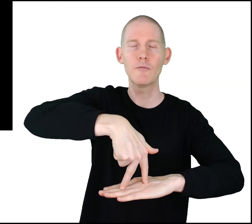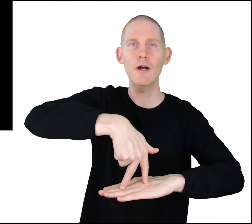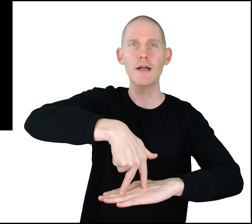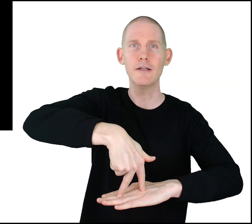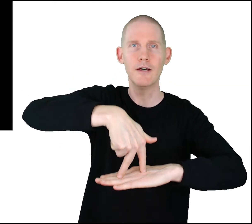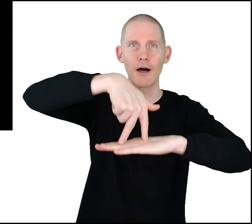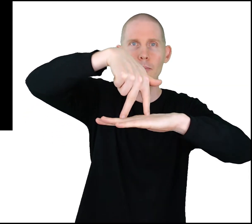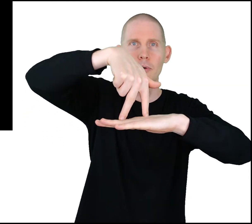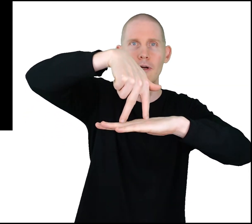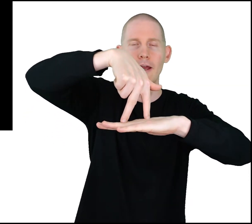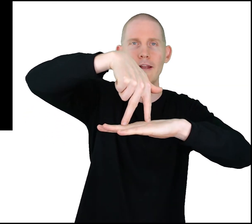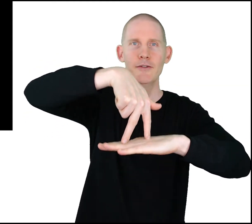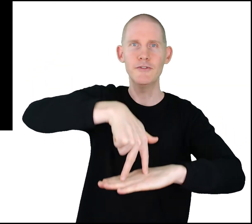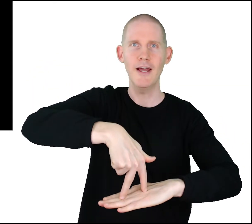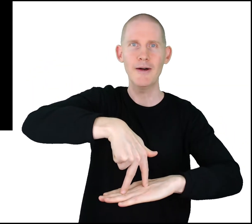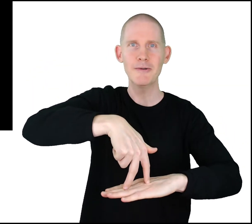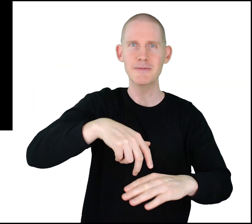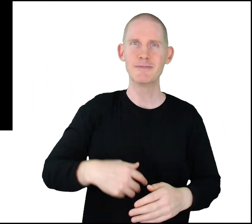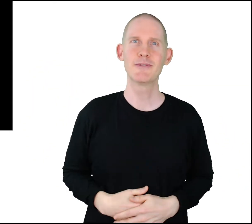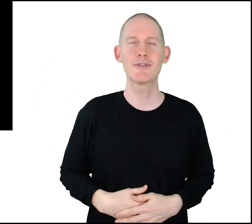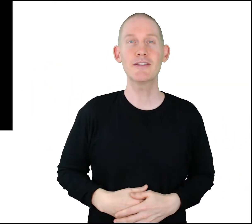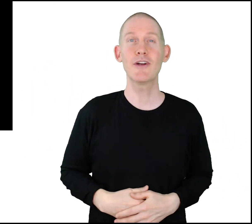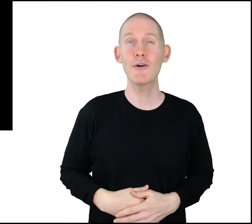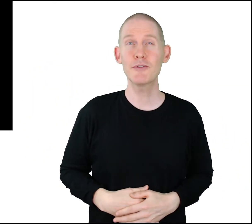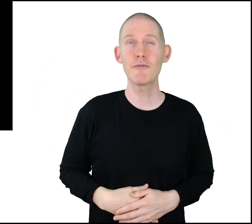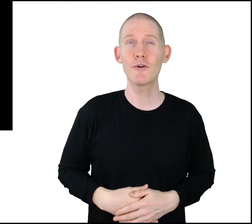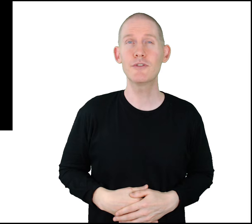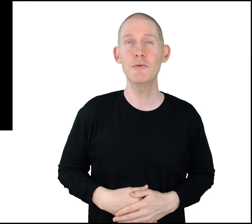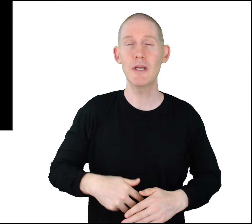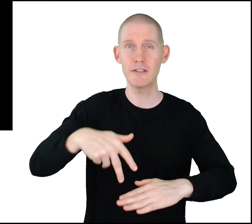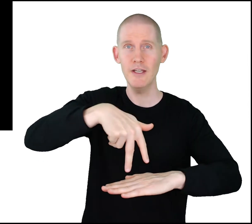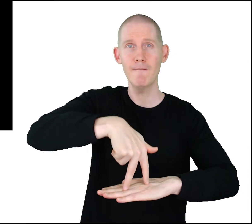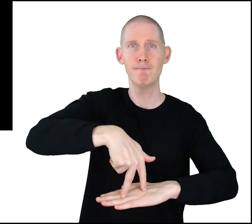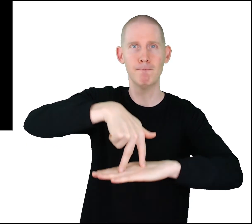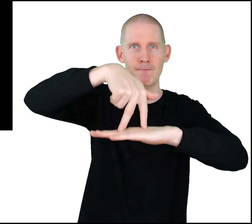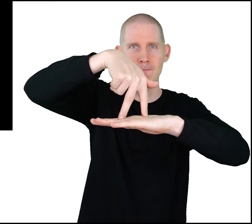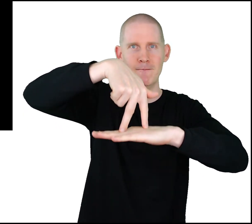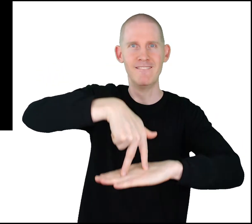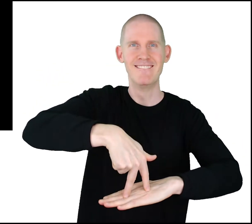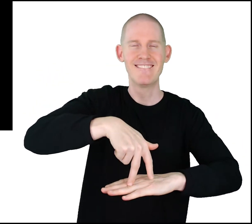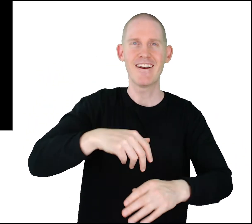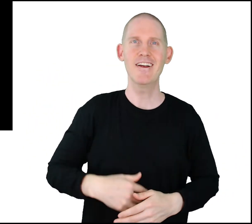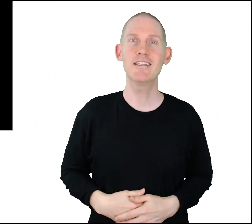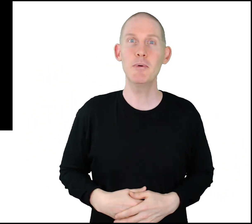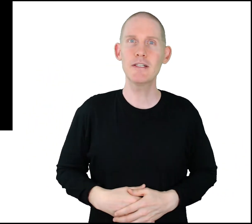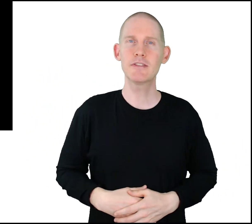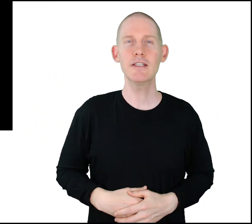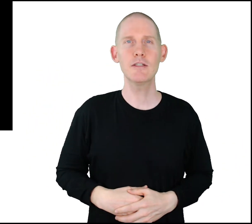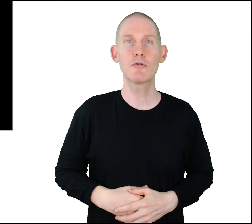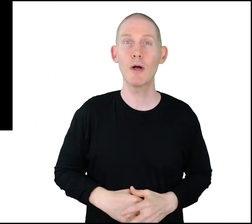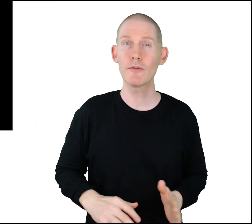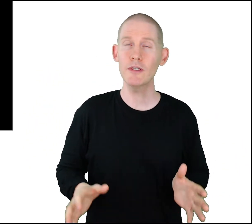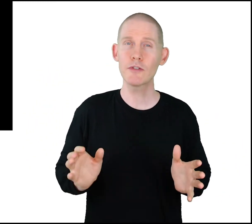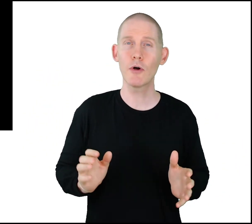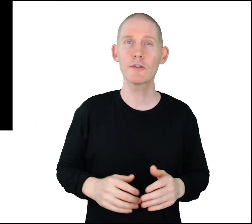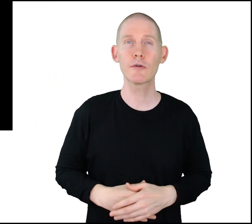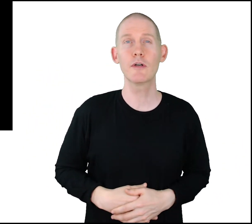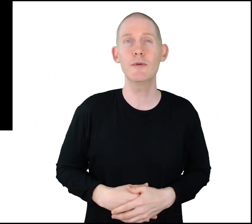ride up and down. So that's an alternate version you may see. All right, to be consistent throughout this course, we're going to be